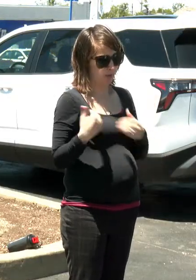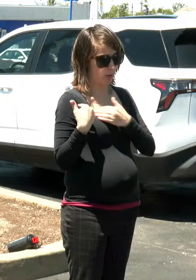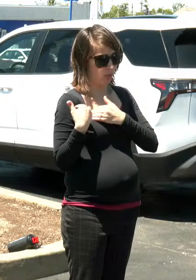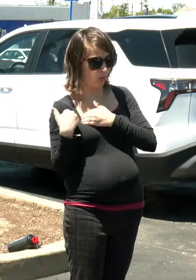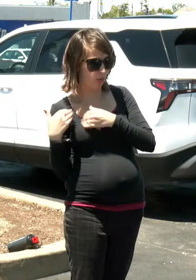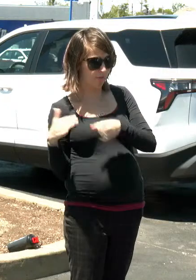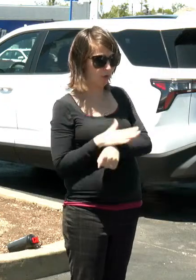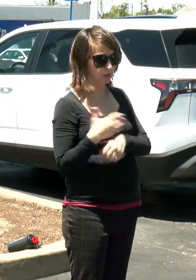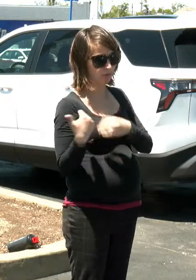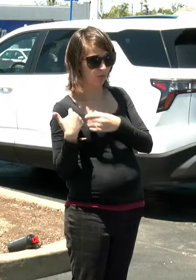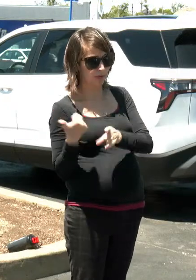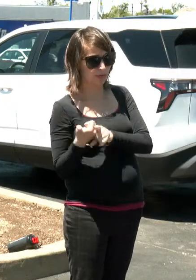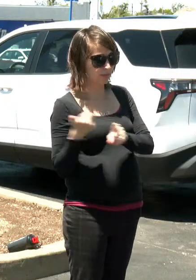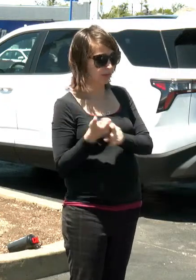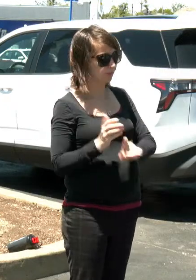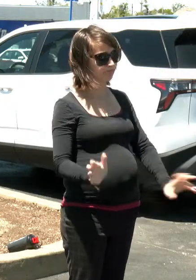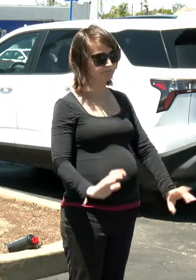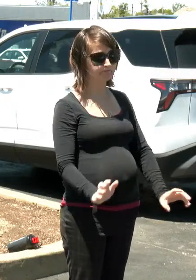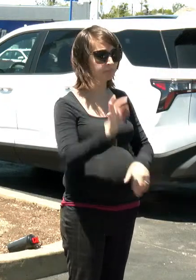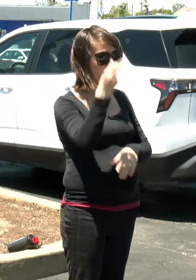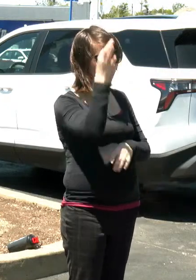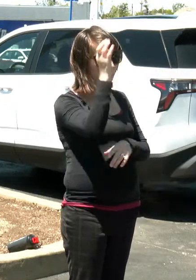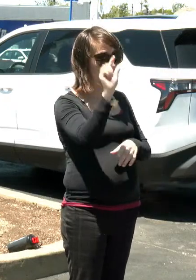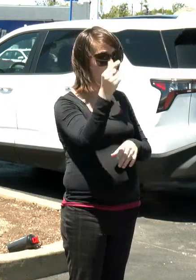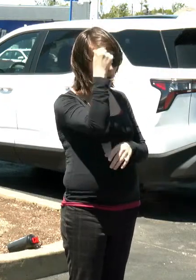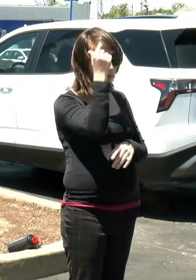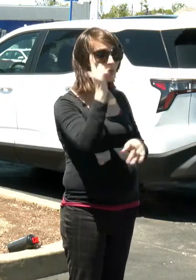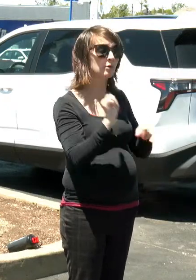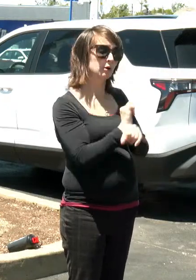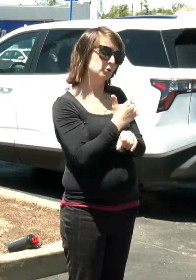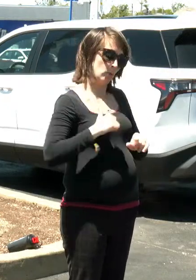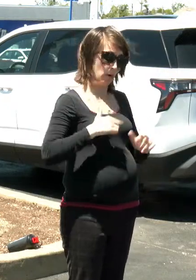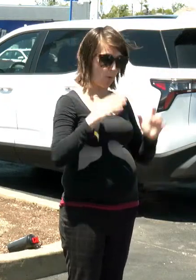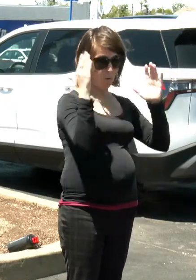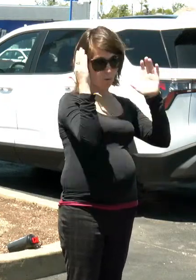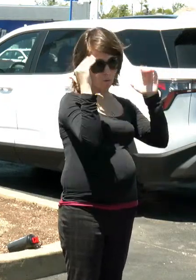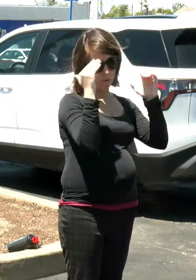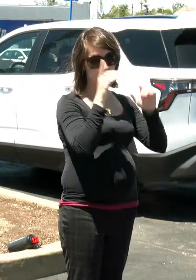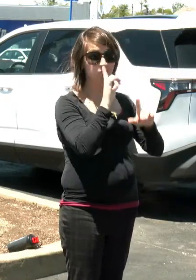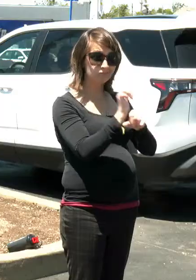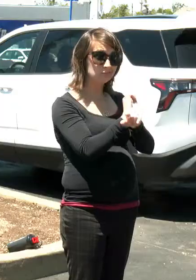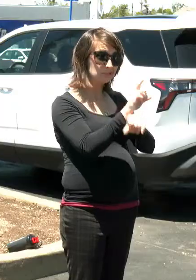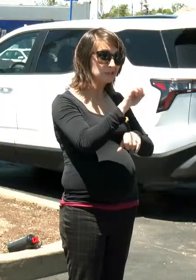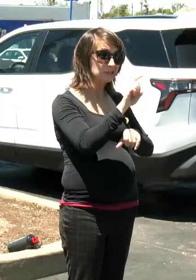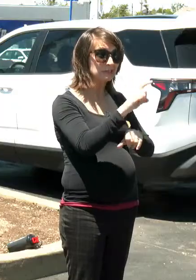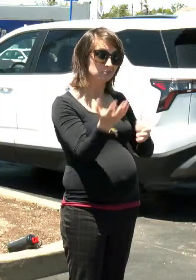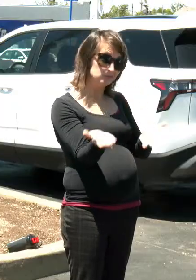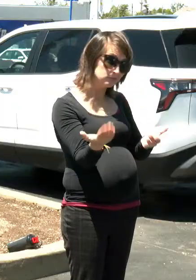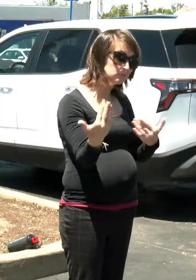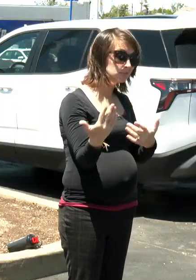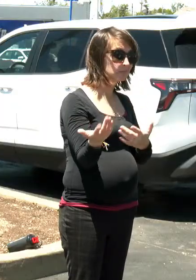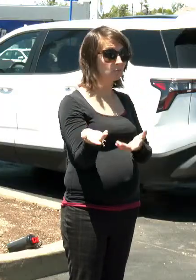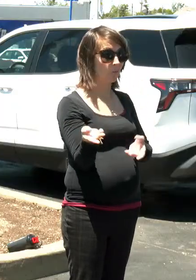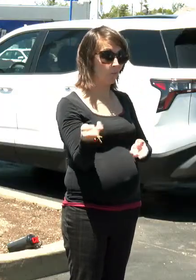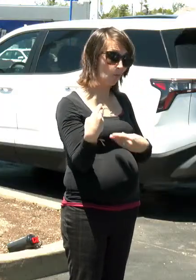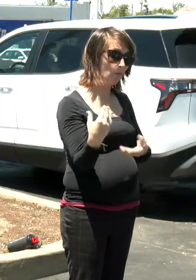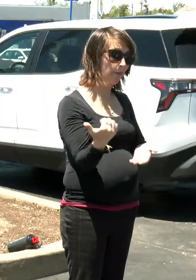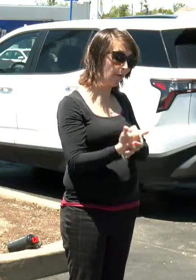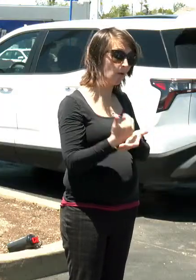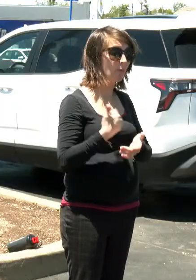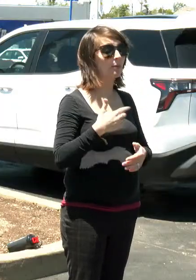alone. The federal government, we are hoping, we really need them to step up right now, and I am pleased that